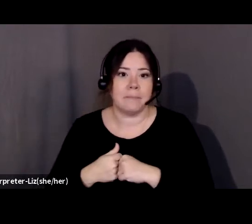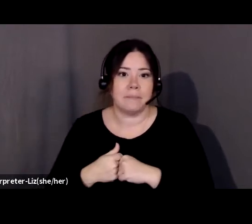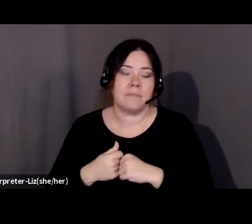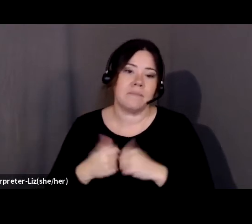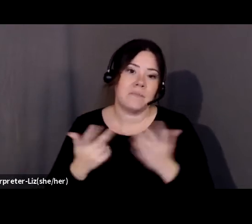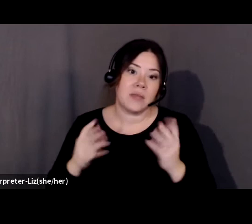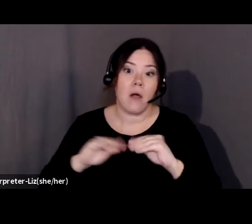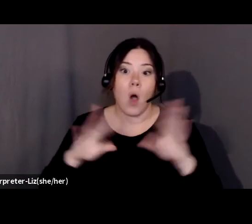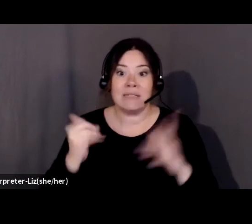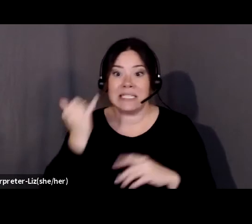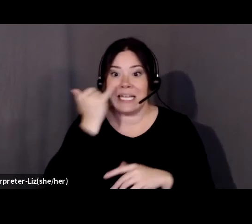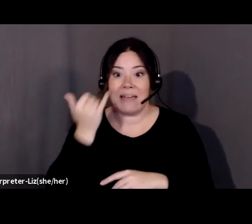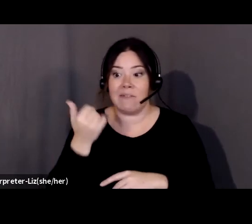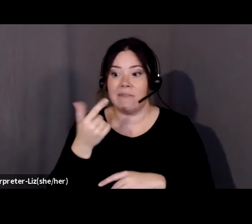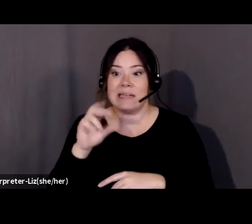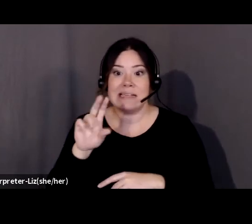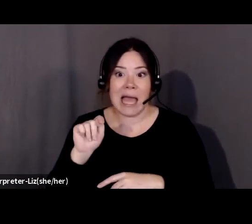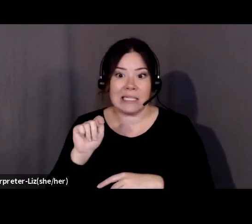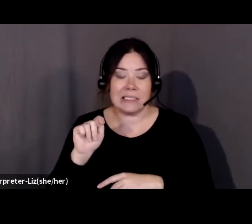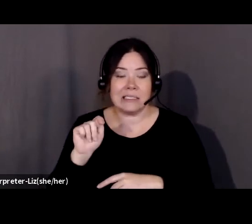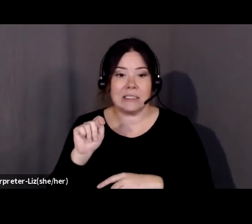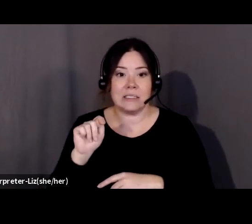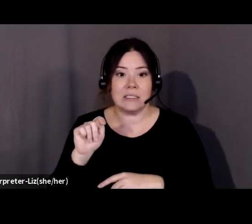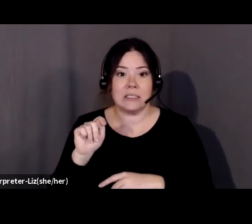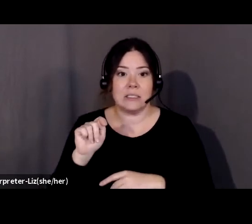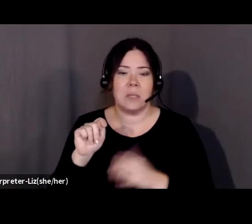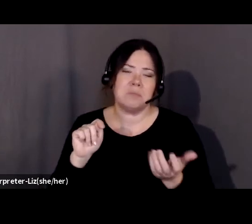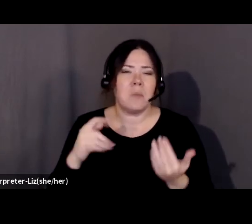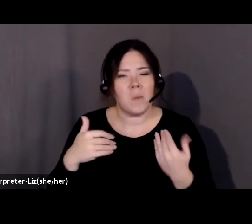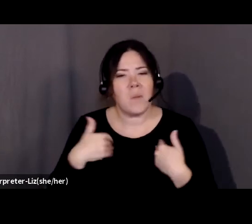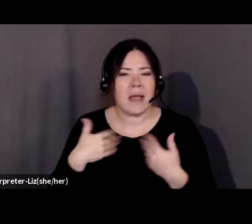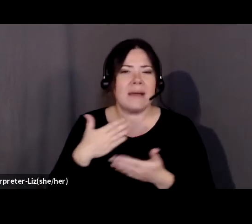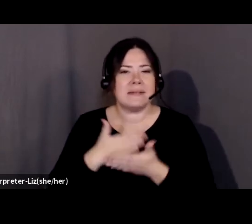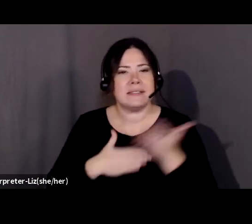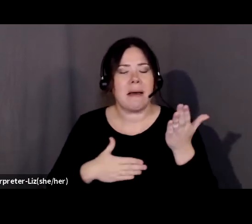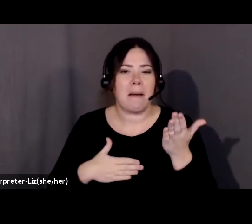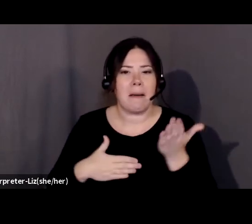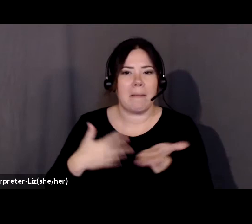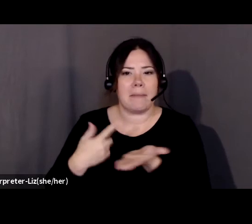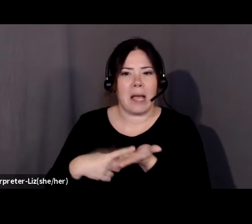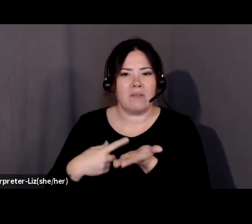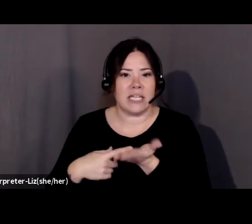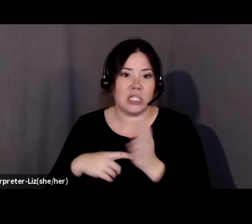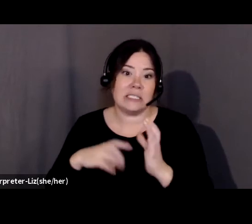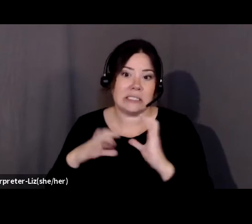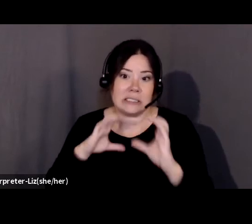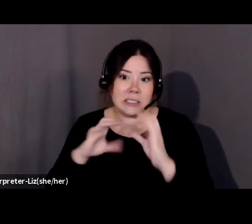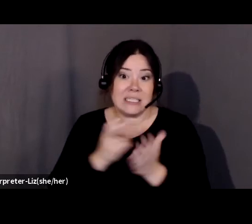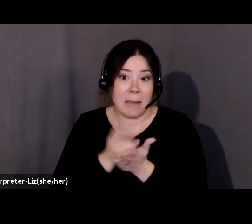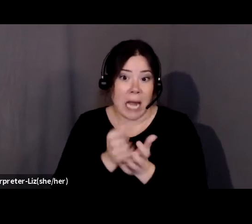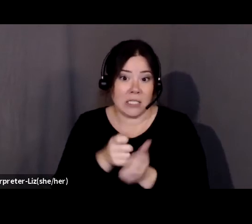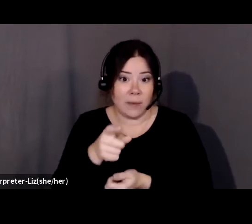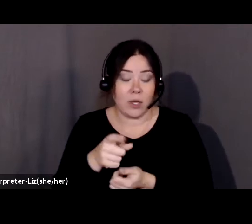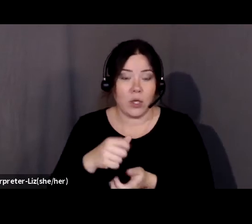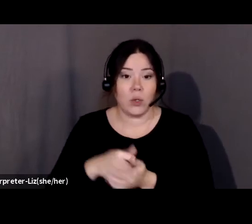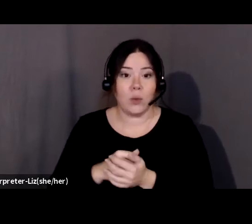Obviously, if a guest is, we had some conversations, to be very honest, we had some conversations trying